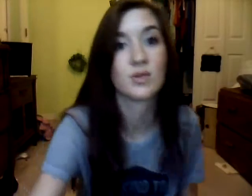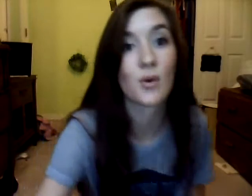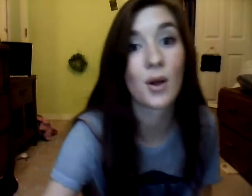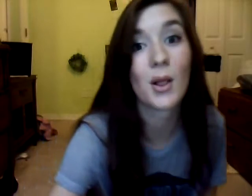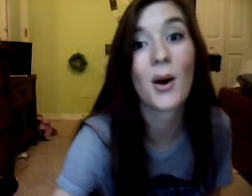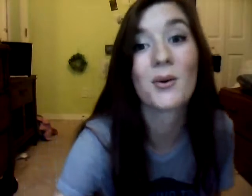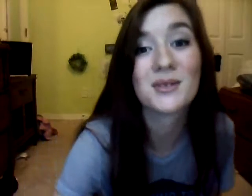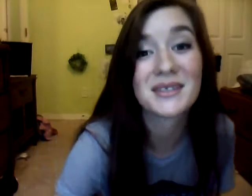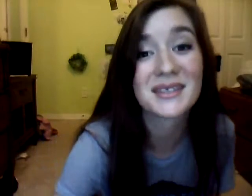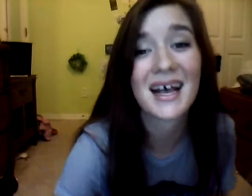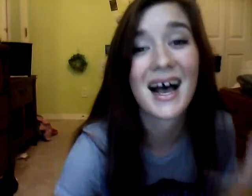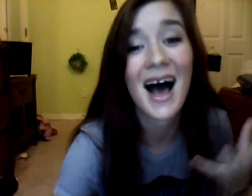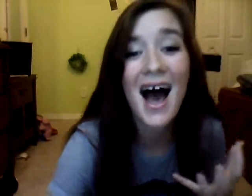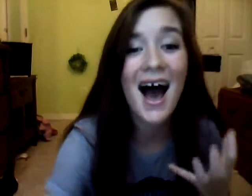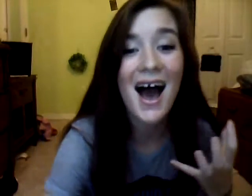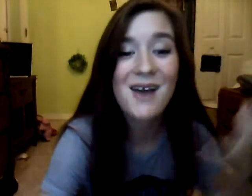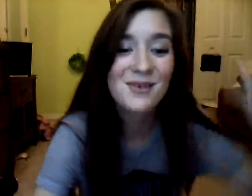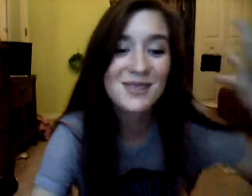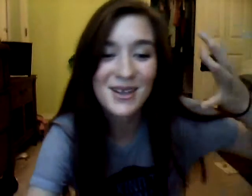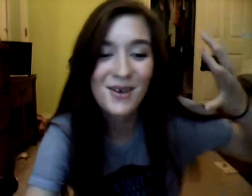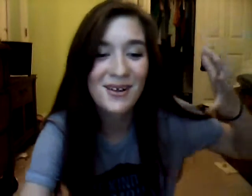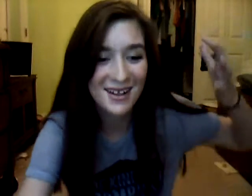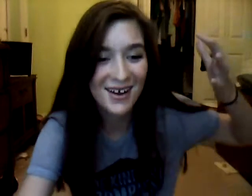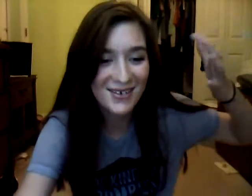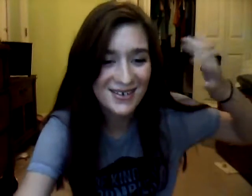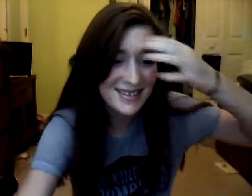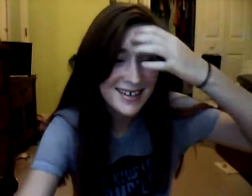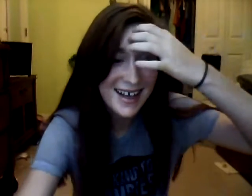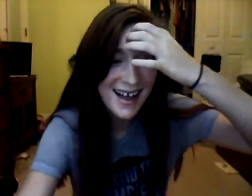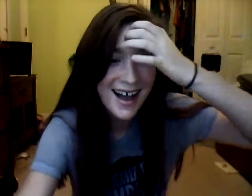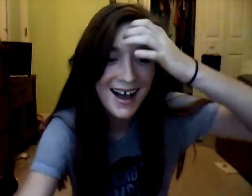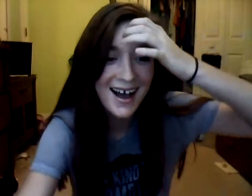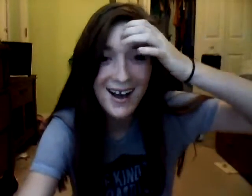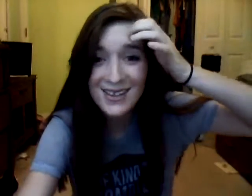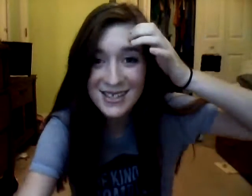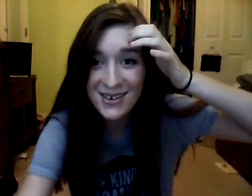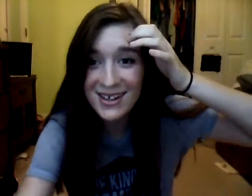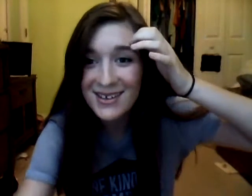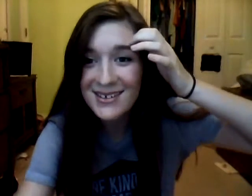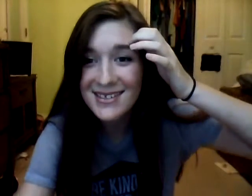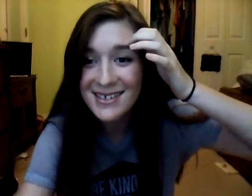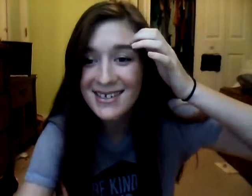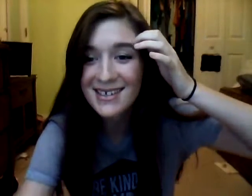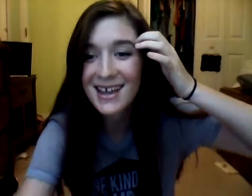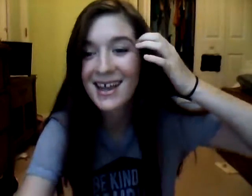want You're so close You're so close man made we'll be looking at To You're